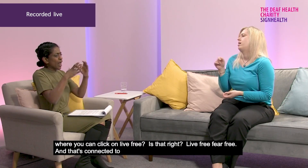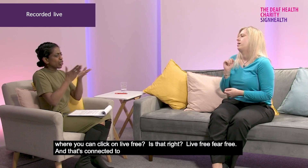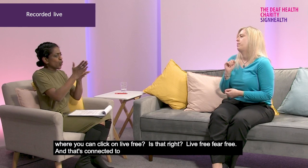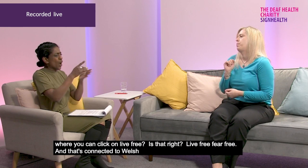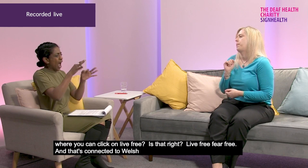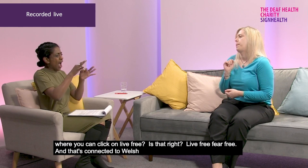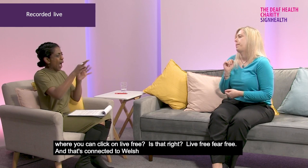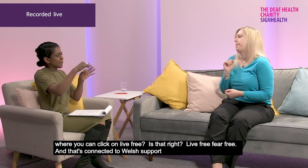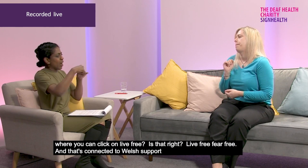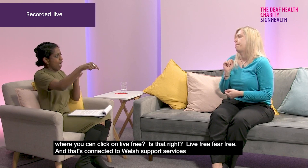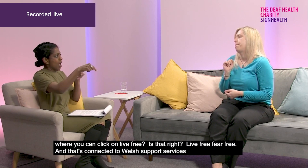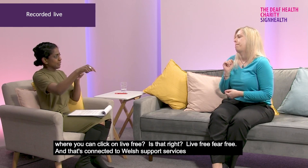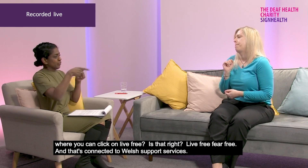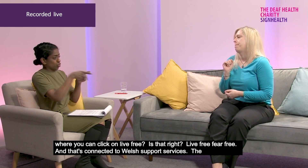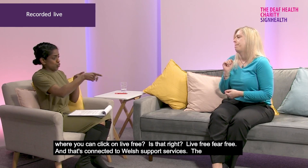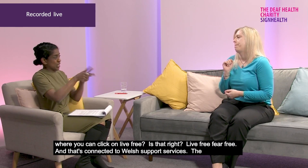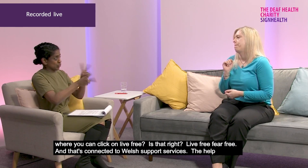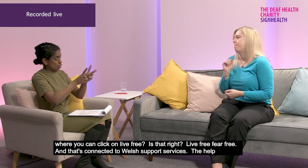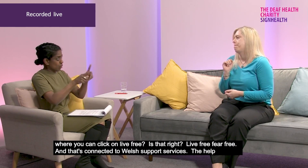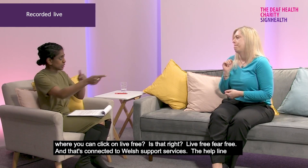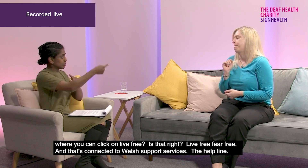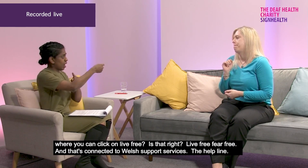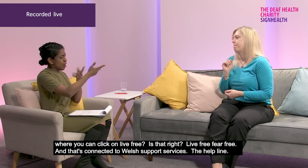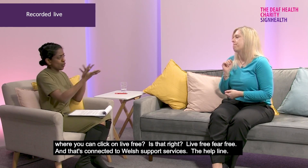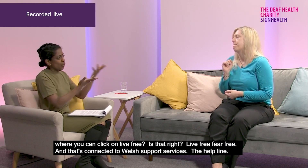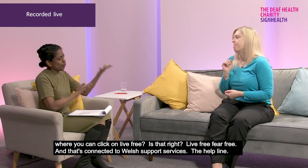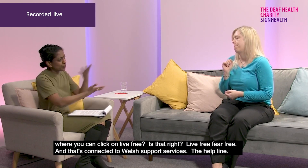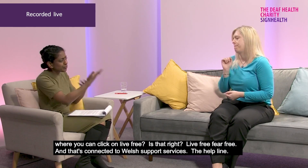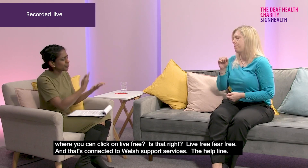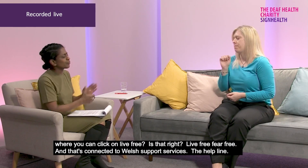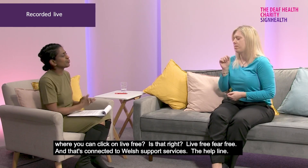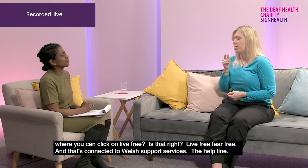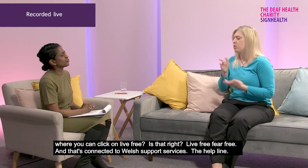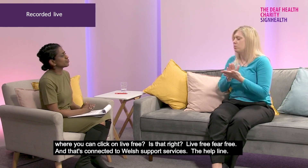Welsh support services. Oh, the helpline. Okay. Yes.